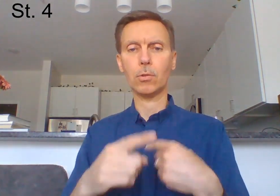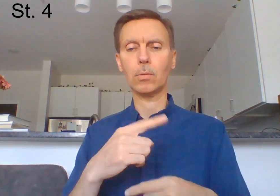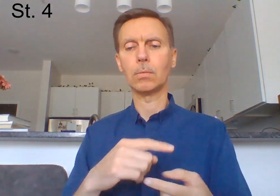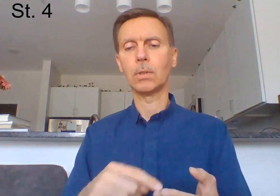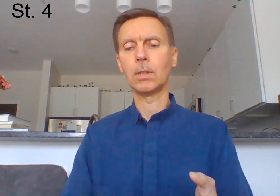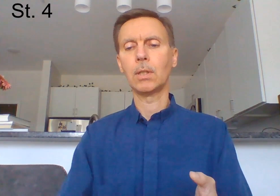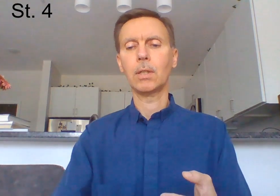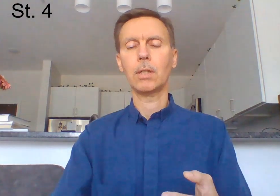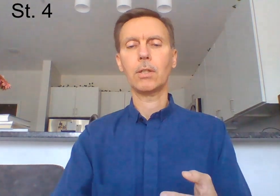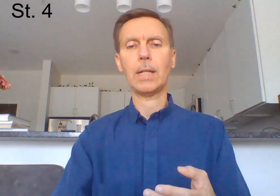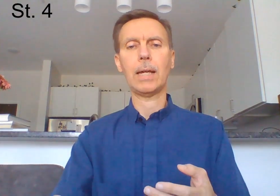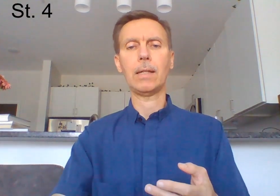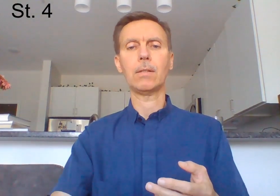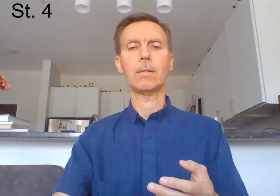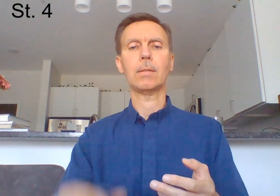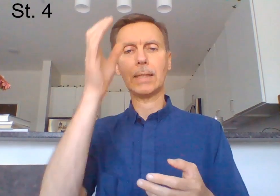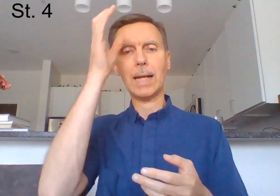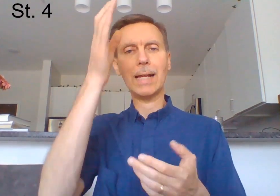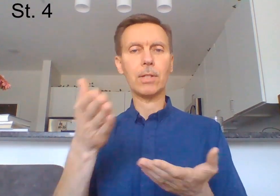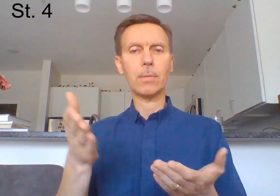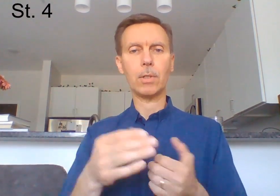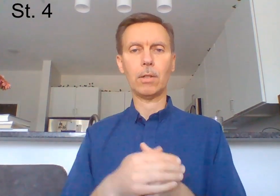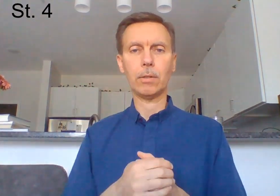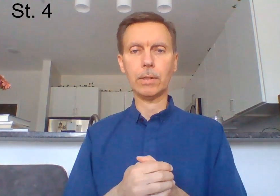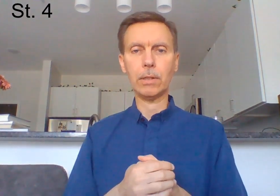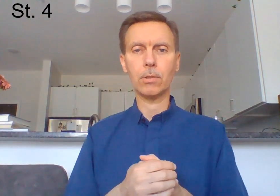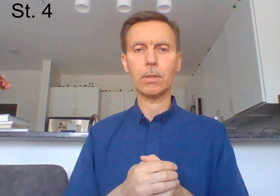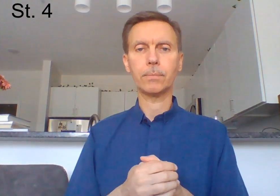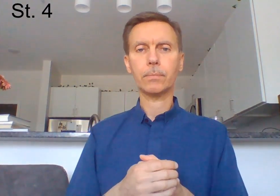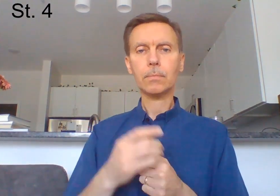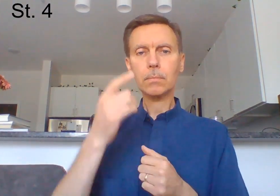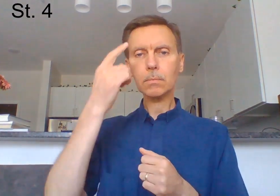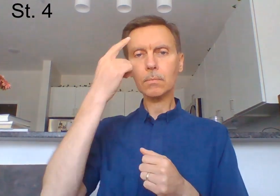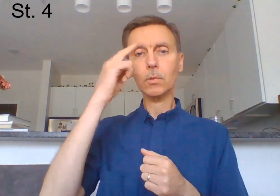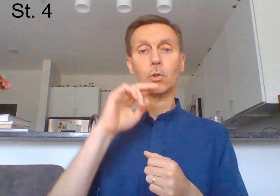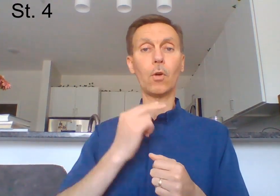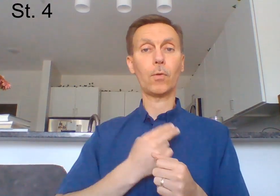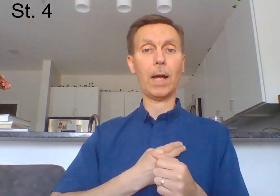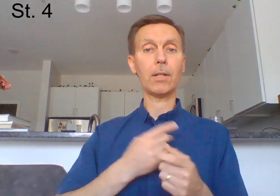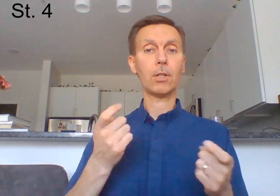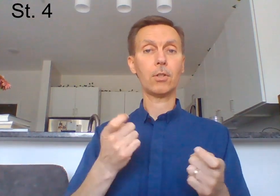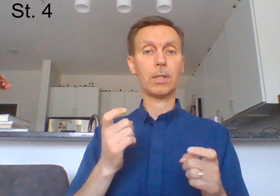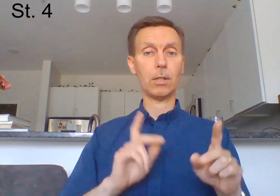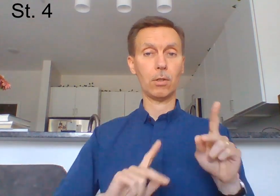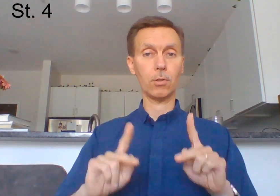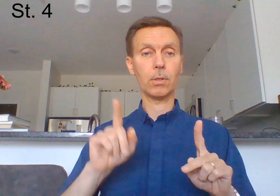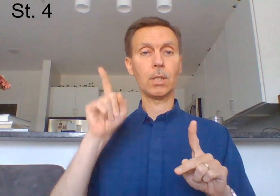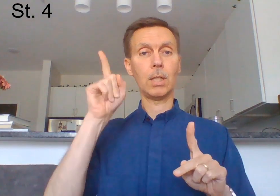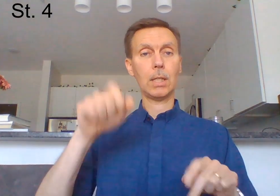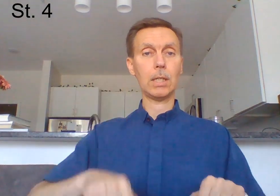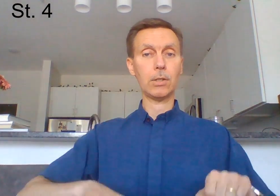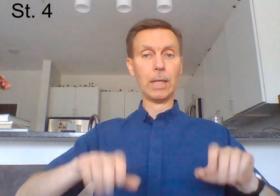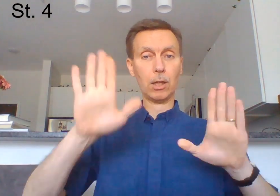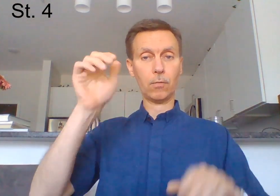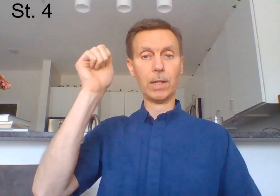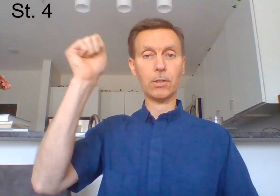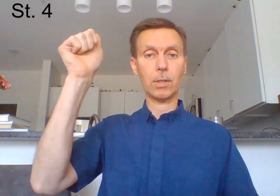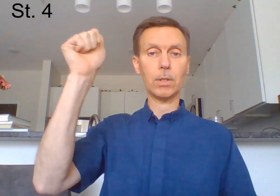to sign the concepts here at least. So for us sinners, he sacrificed